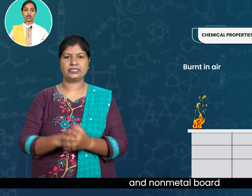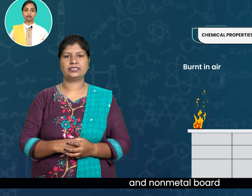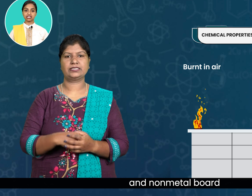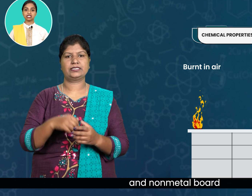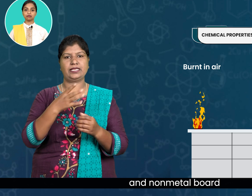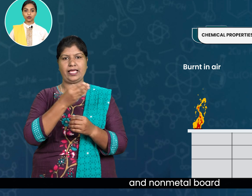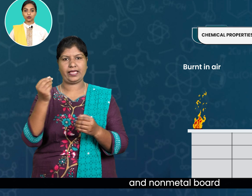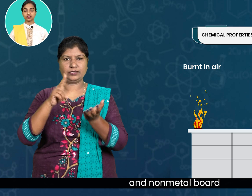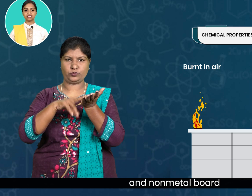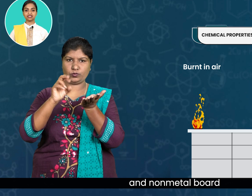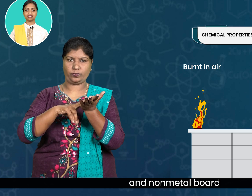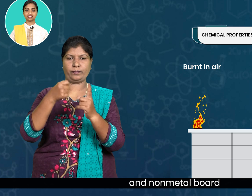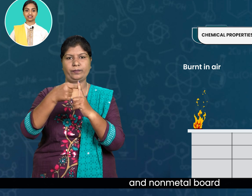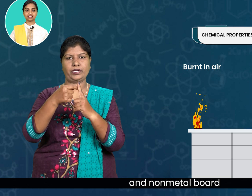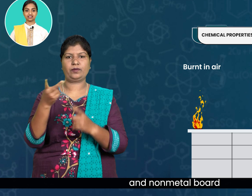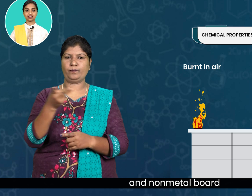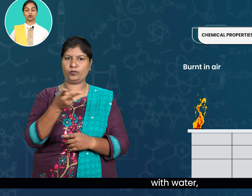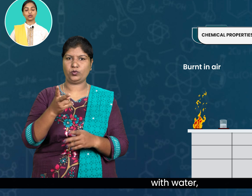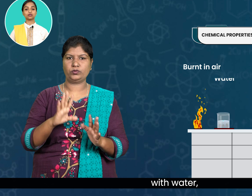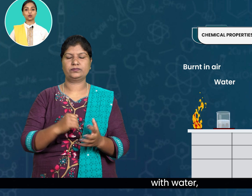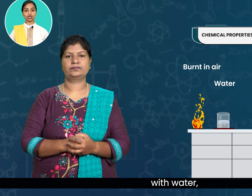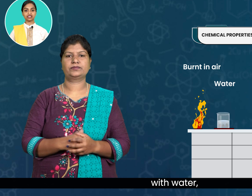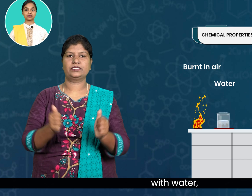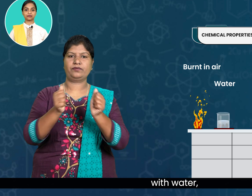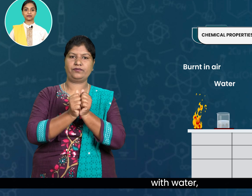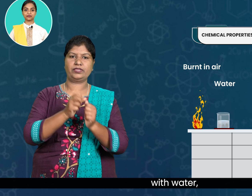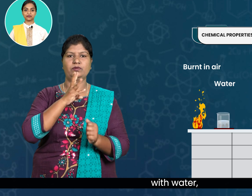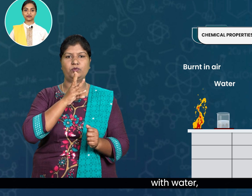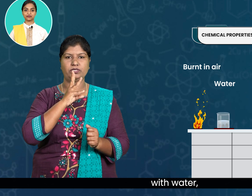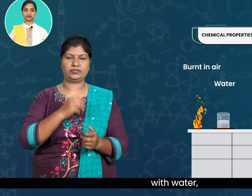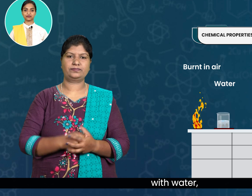and non-metal both with water.